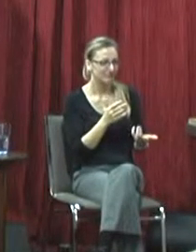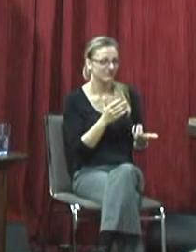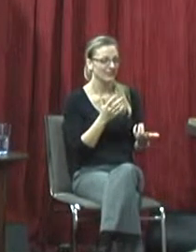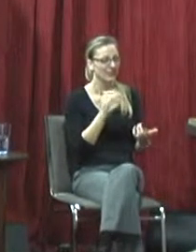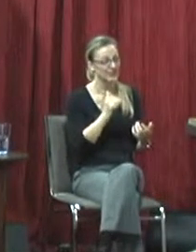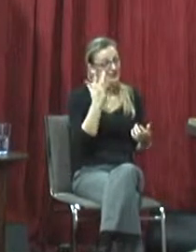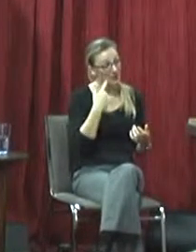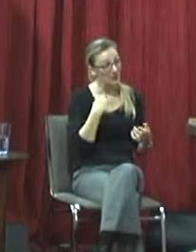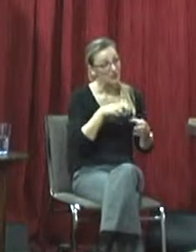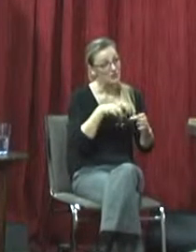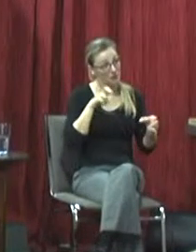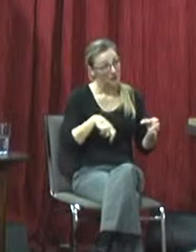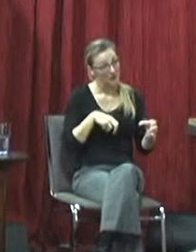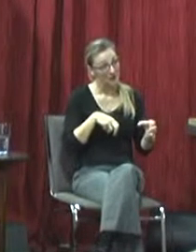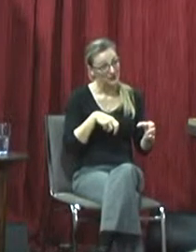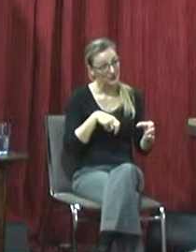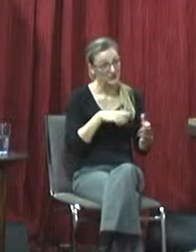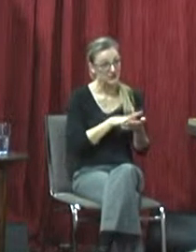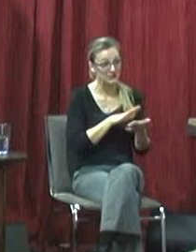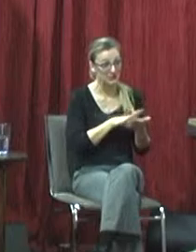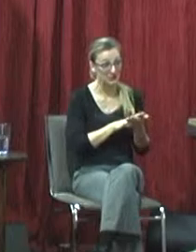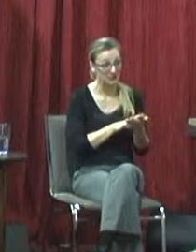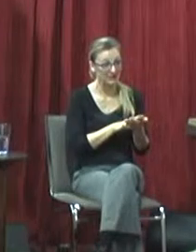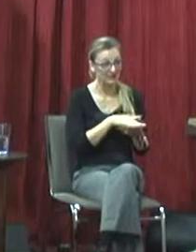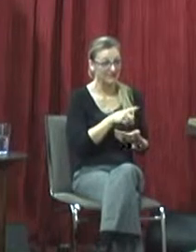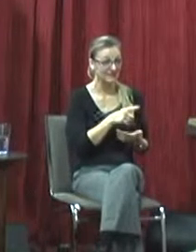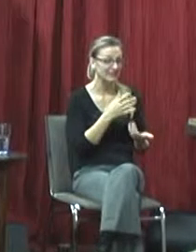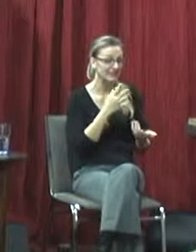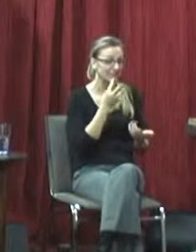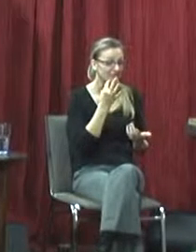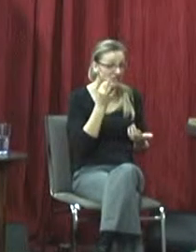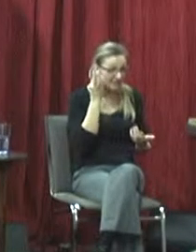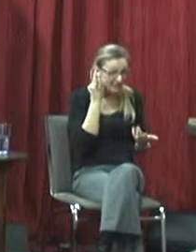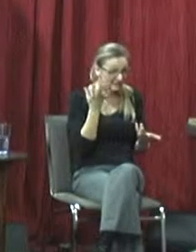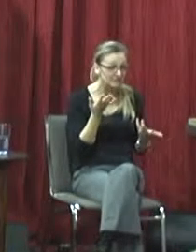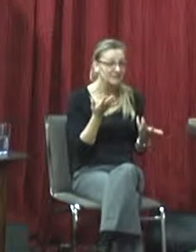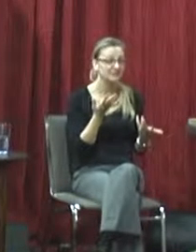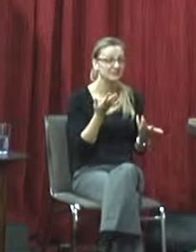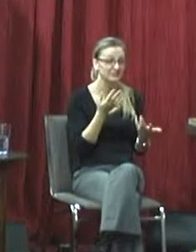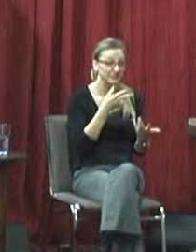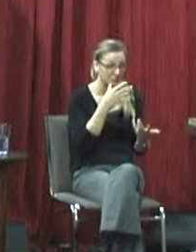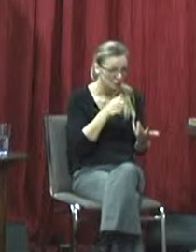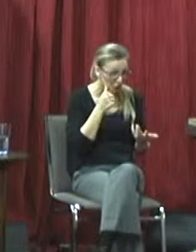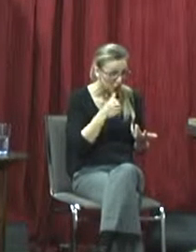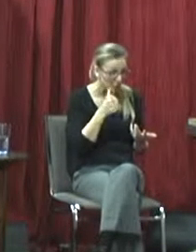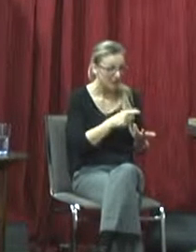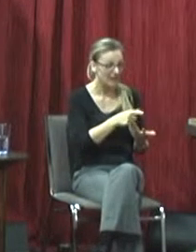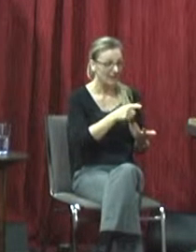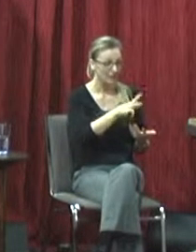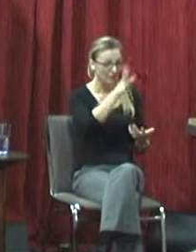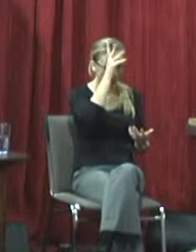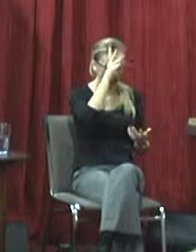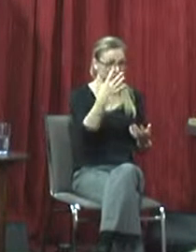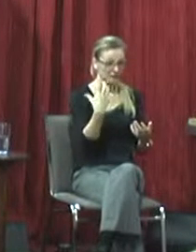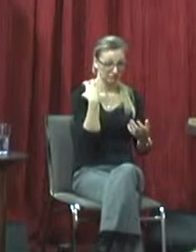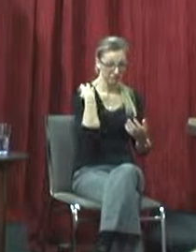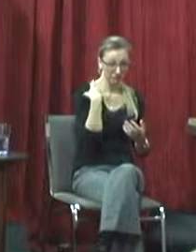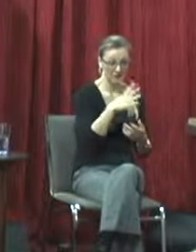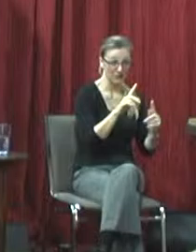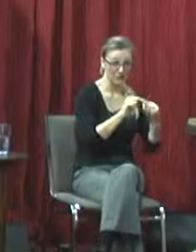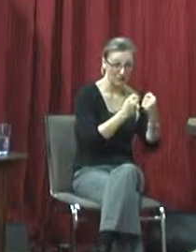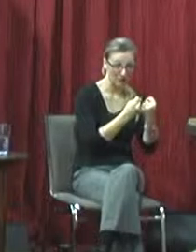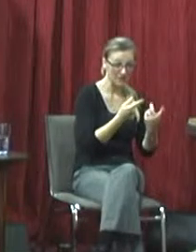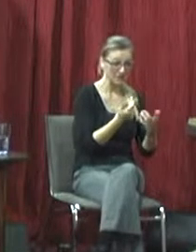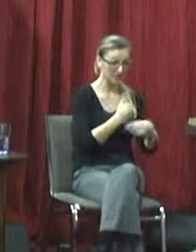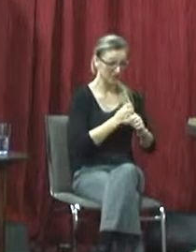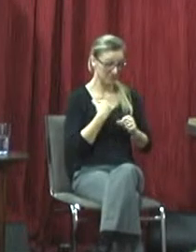of school. Little Feather is a Native American, a princess, and her father is the chief of her tribe. He's made me a